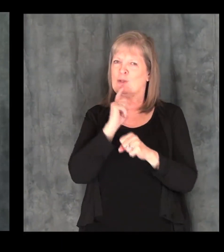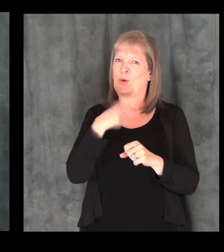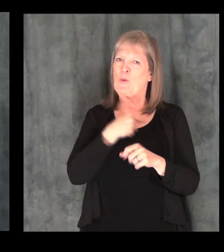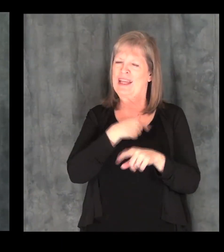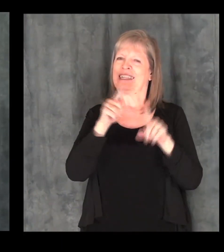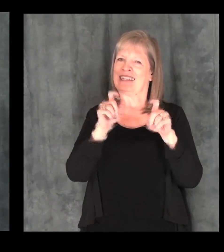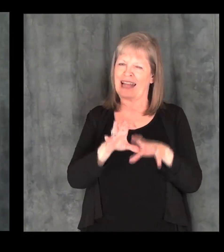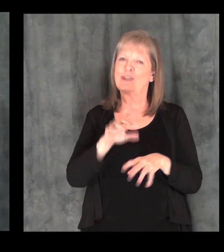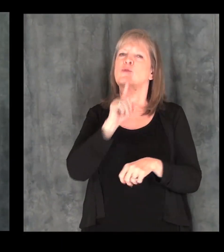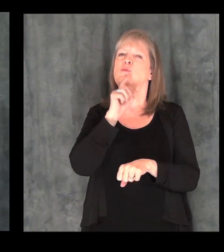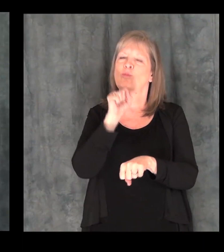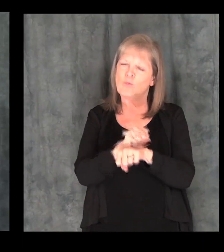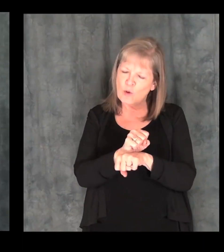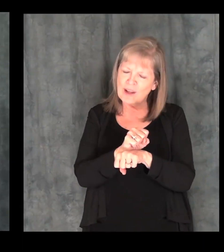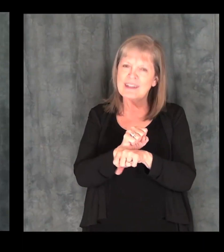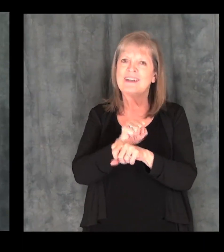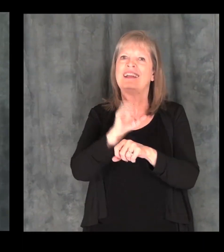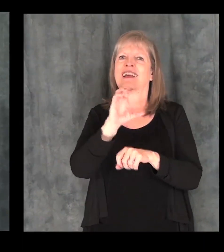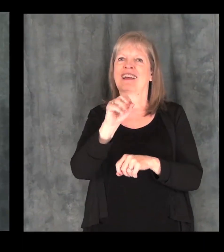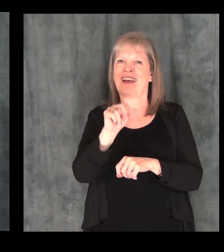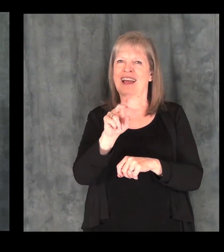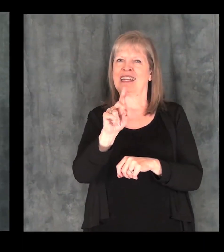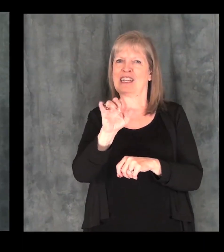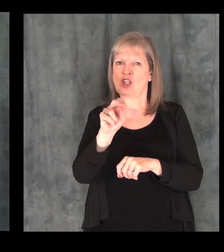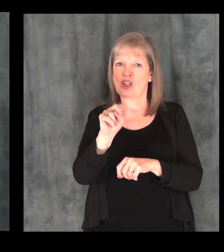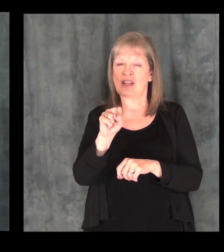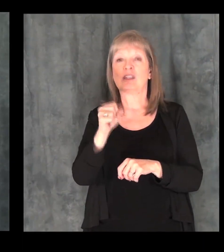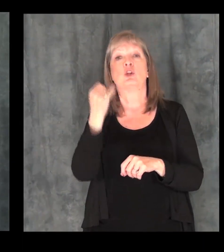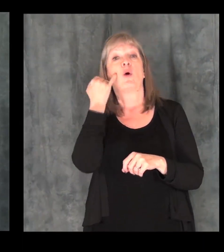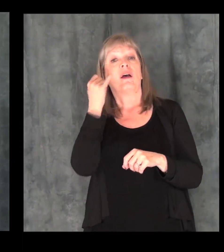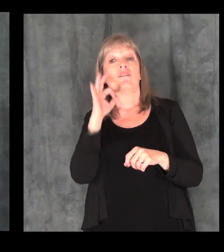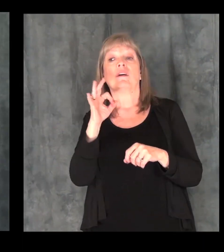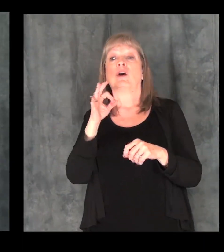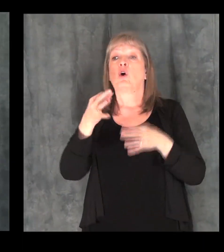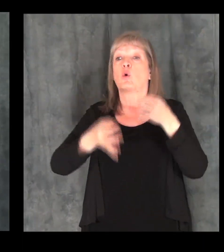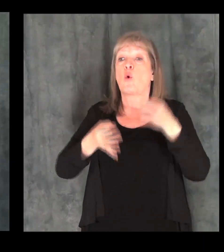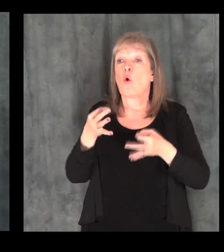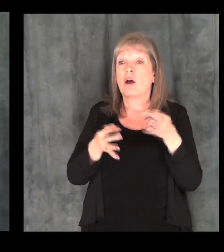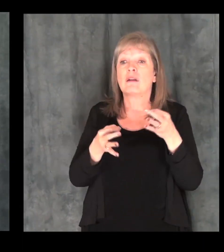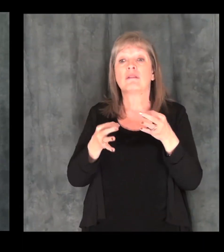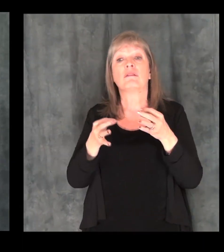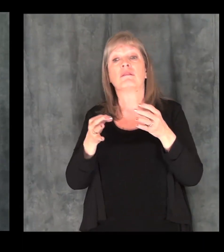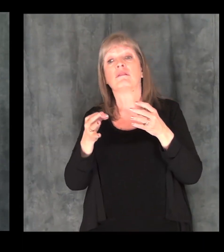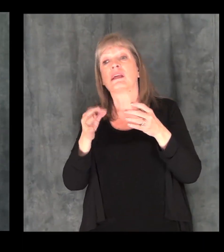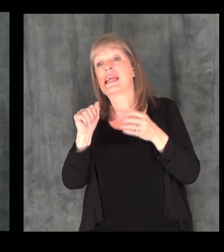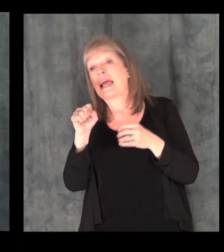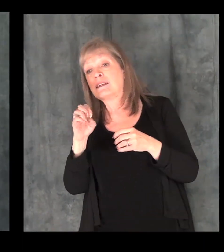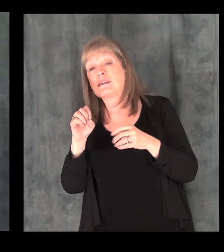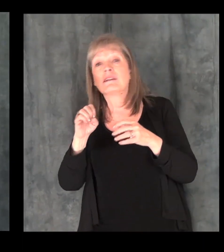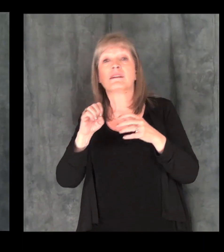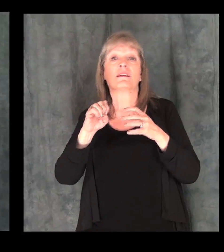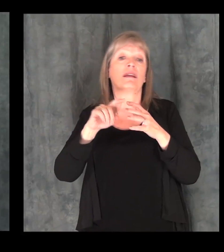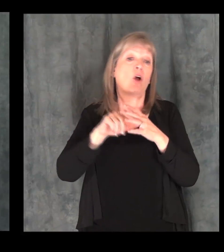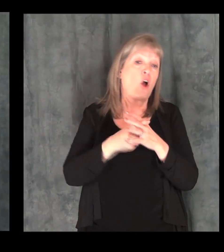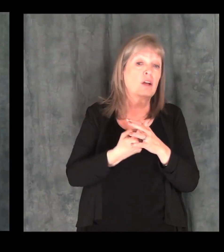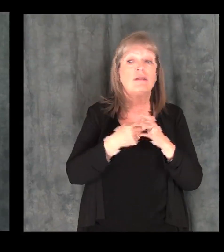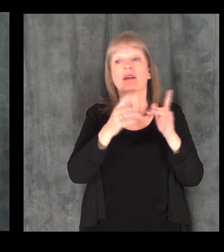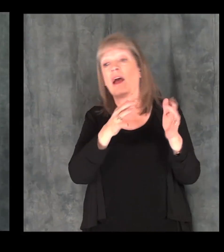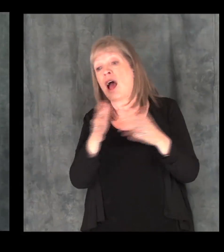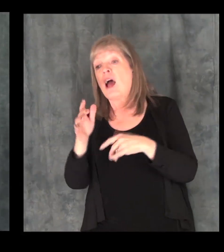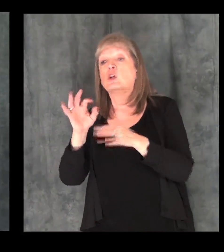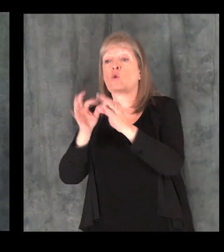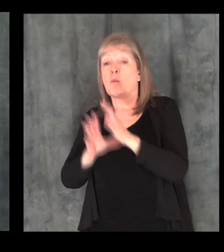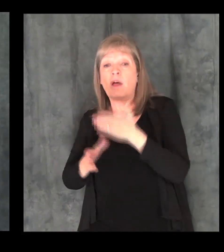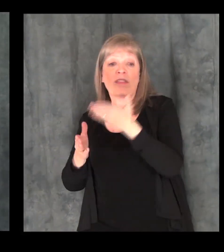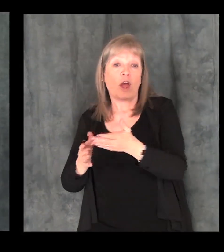that if a court case was happening, a deaf person turned up, the interpreter turned up, any court clerk should literally be able to